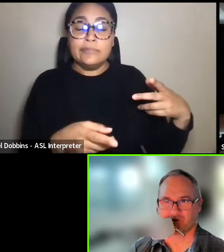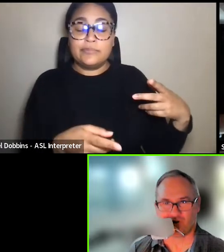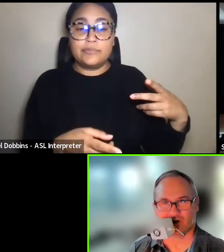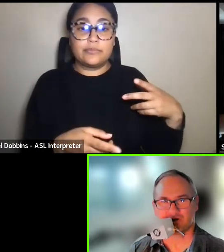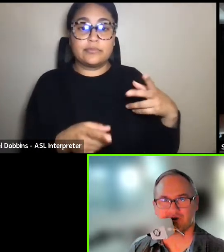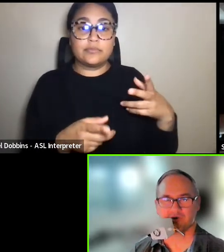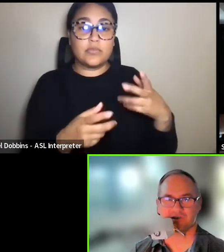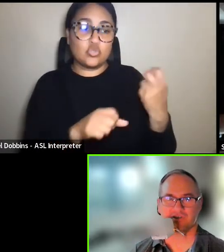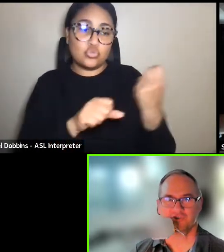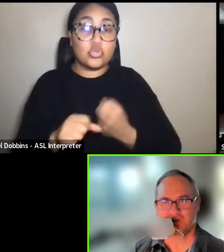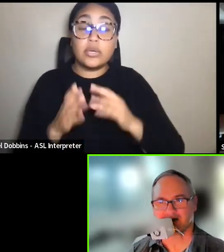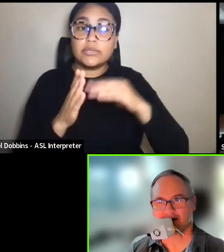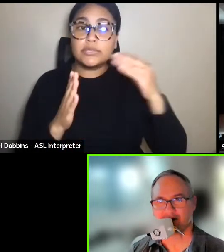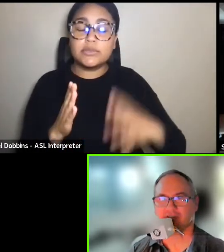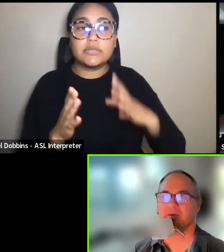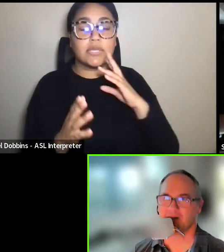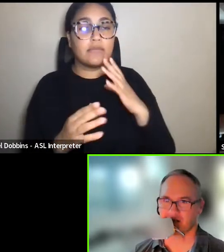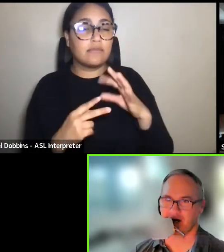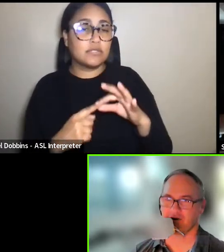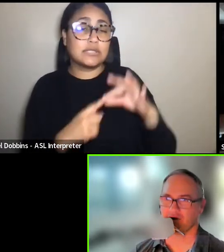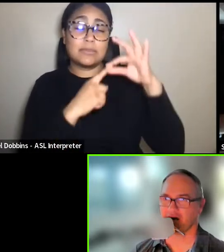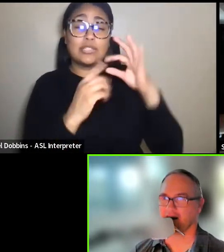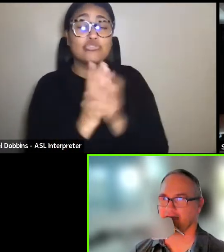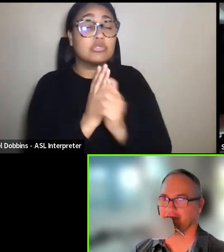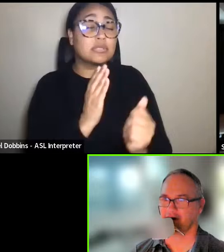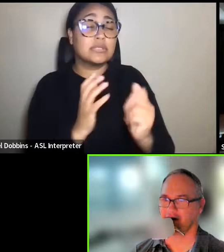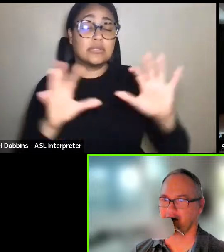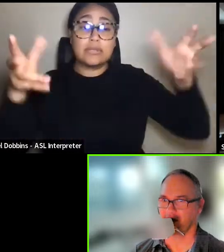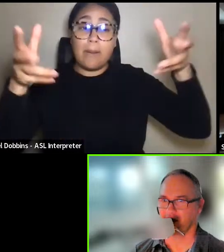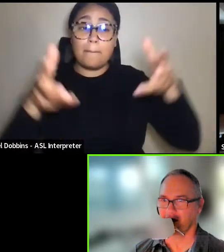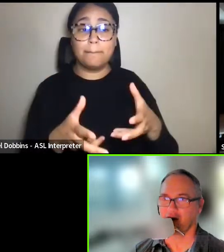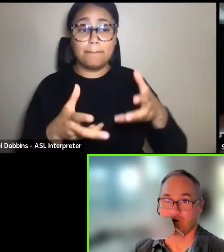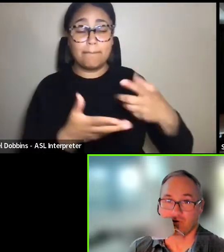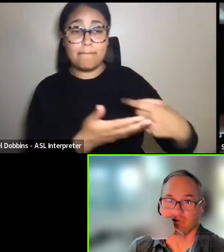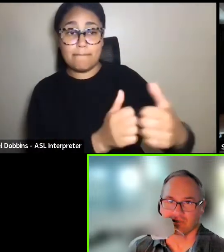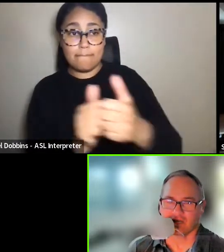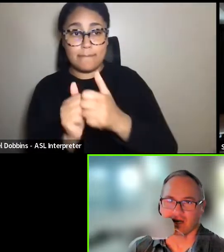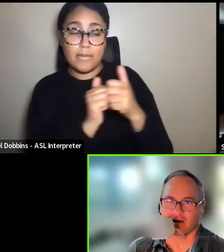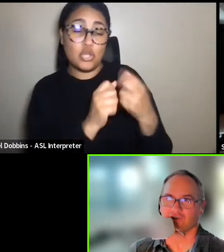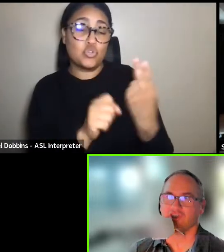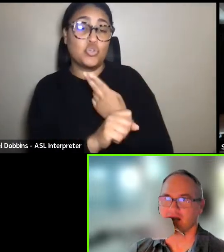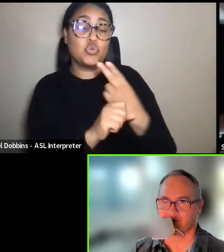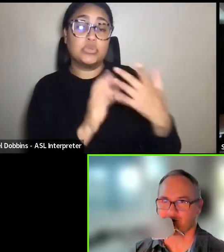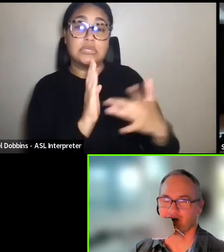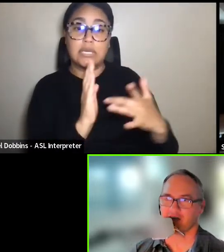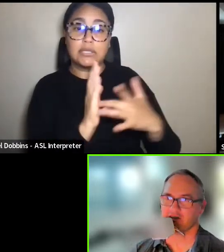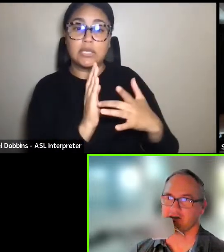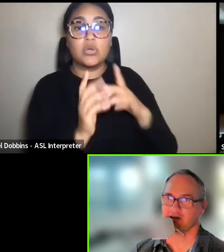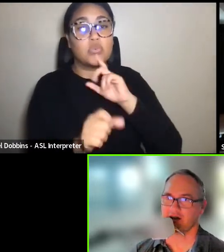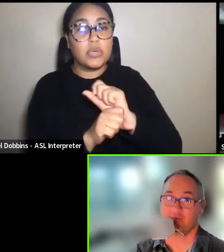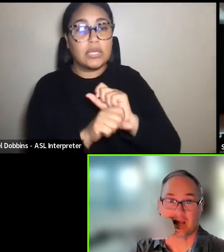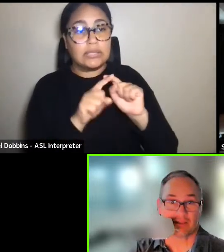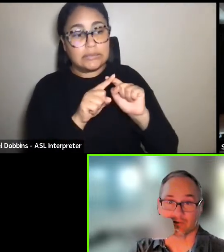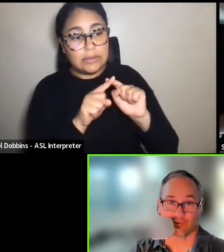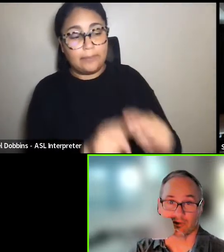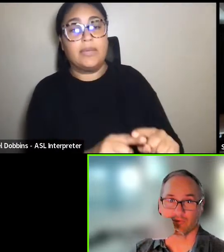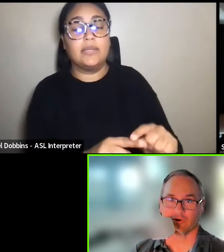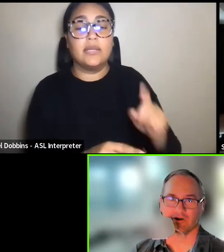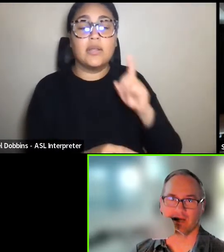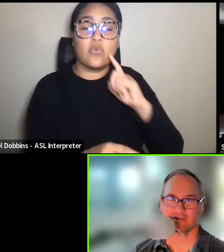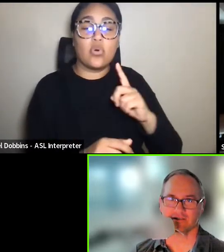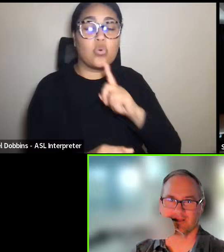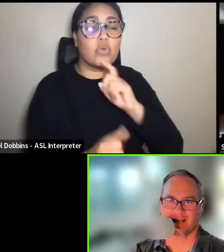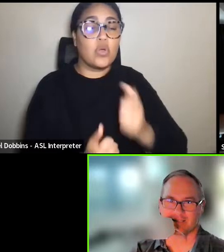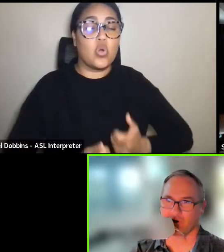and strong students with such unique skills coming together to kind of use this technology and leveraging it to kind of make those real